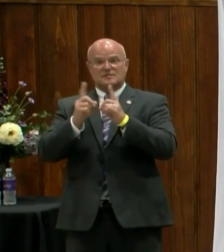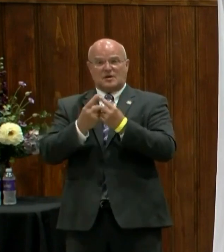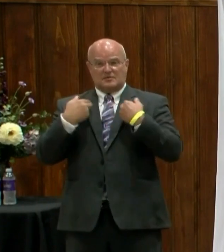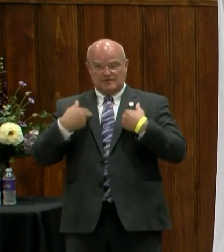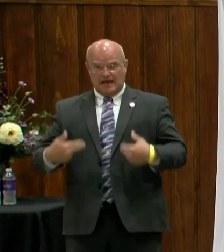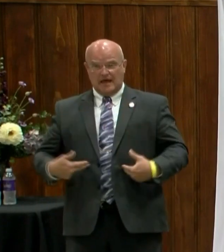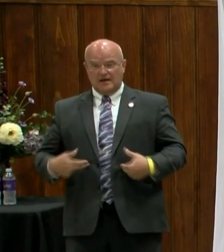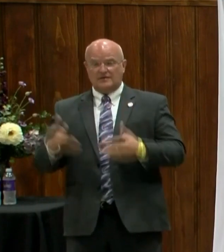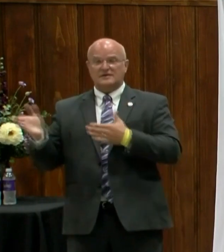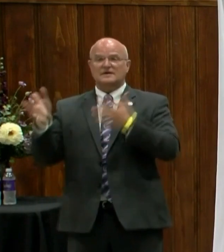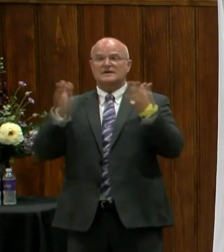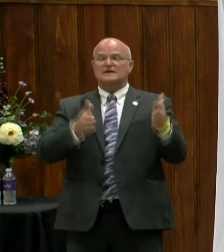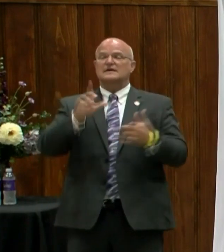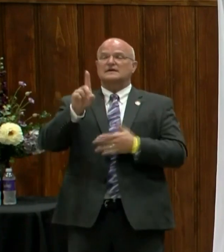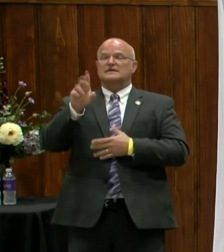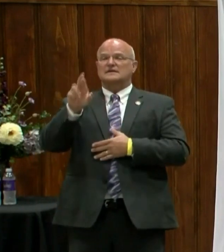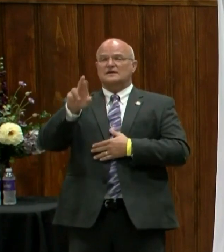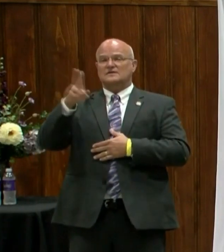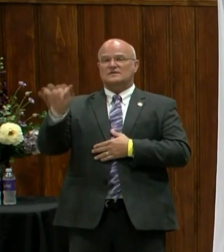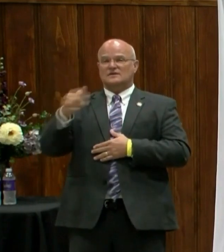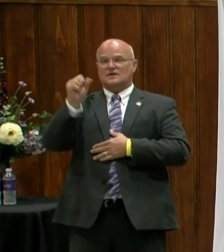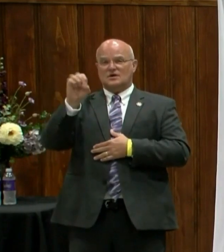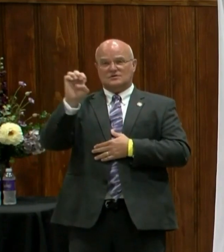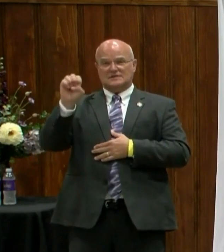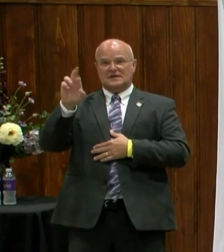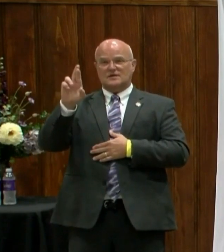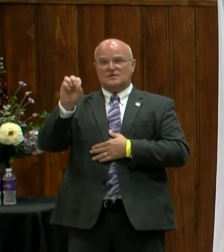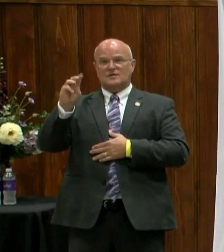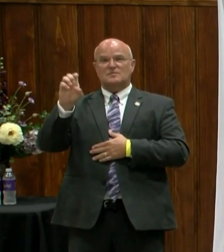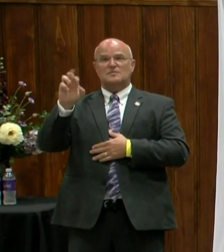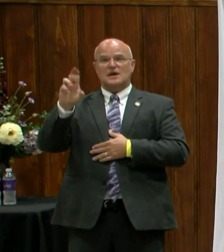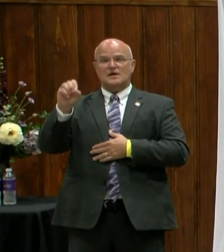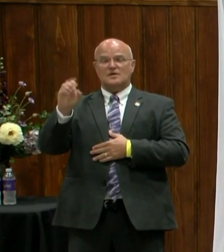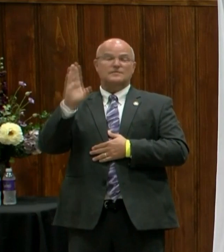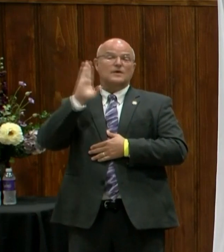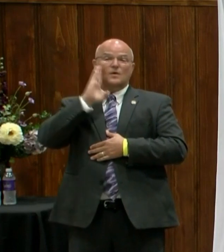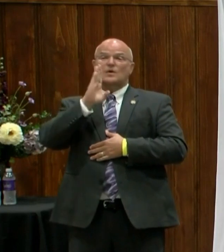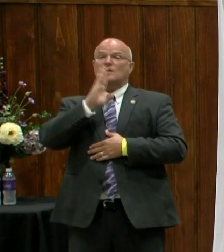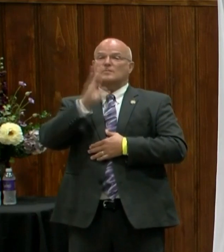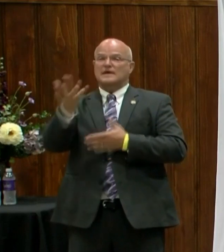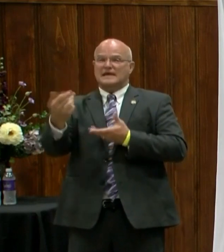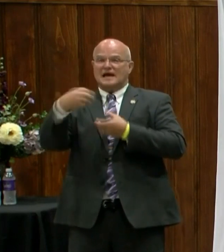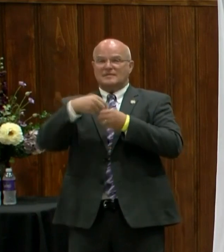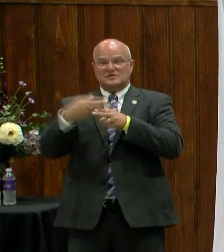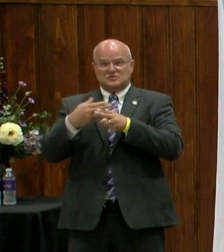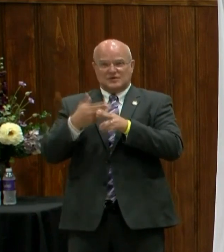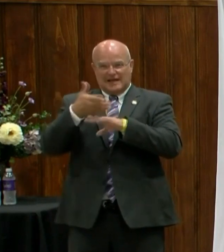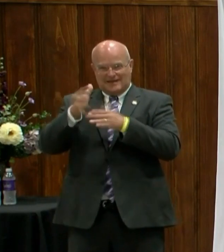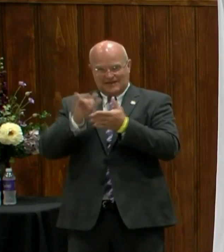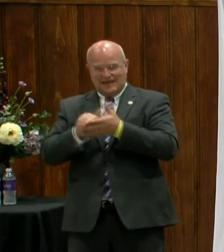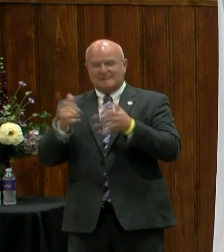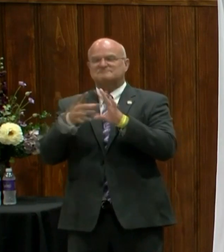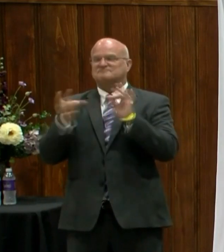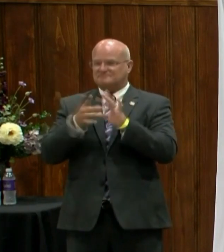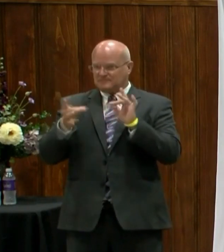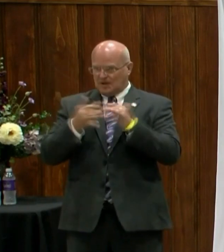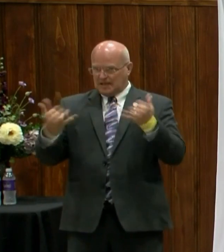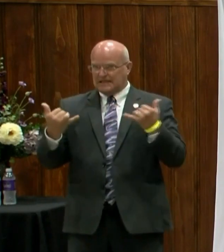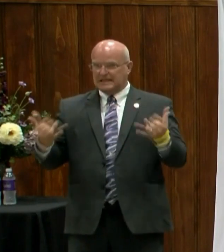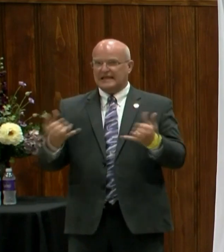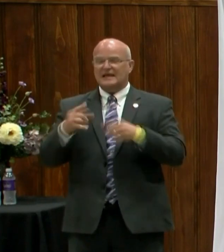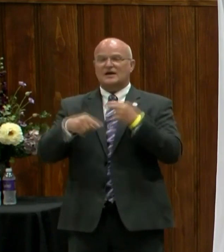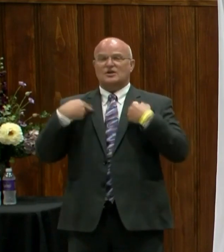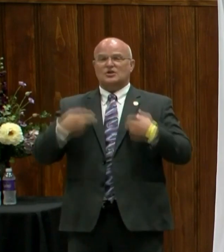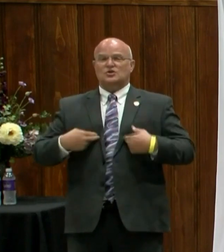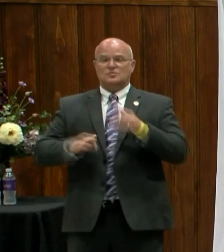Health, Dr. Jose Romero, who will be coming in shortly after that. He'll make some comments today on the